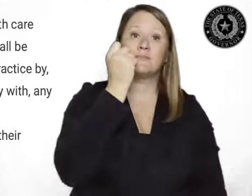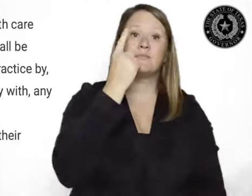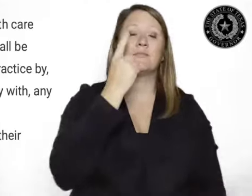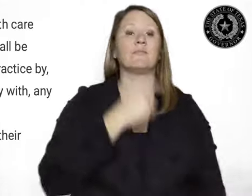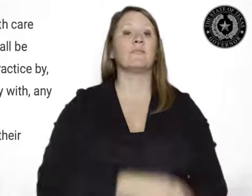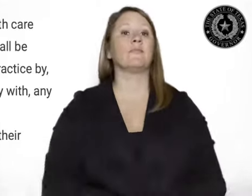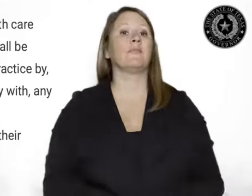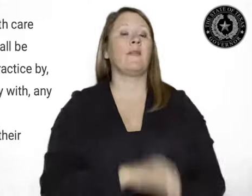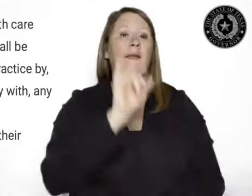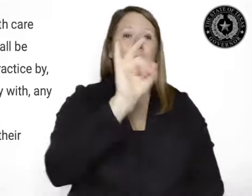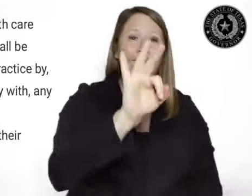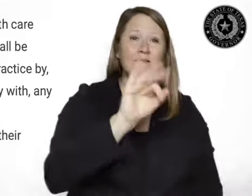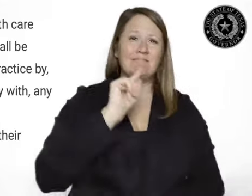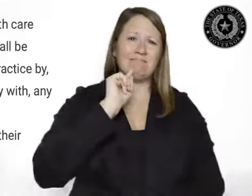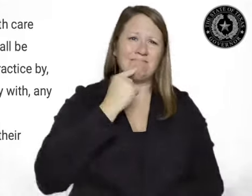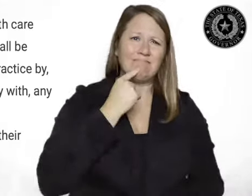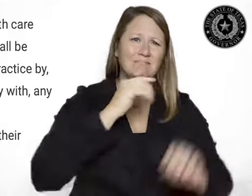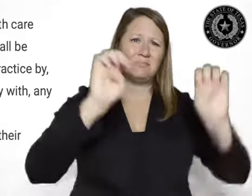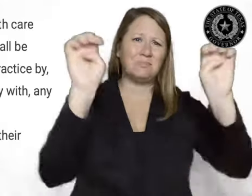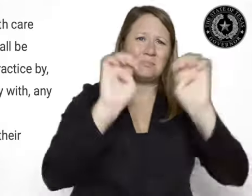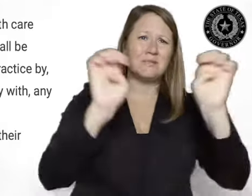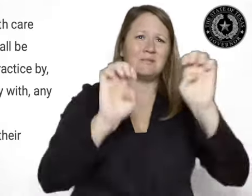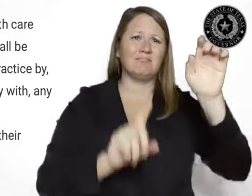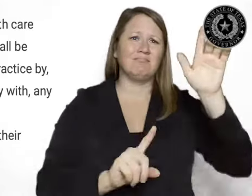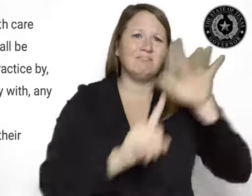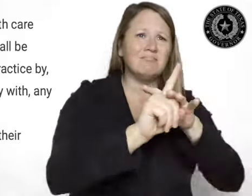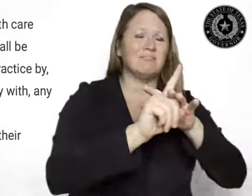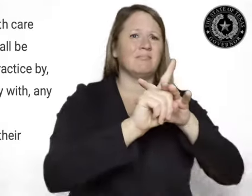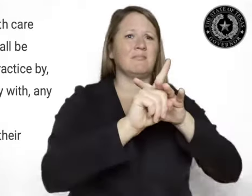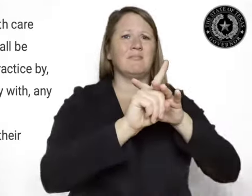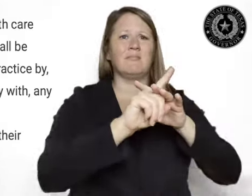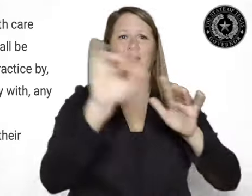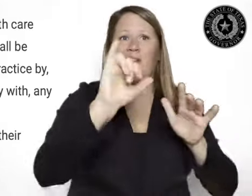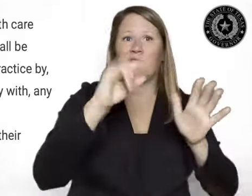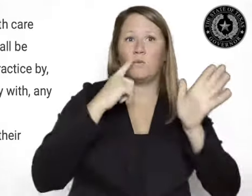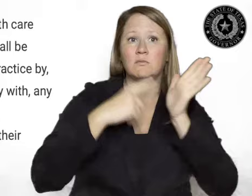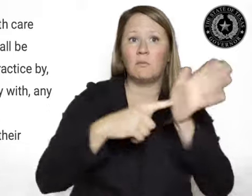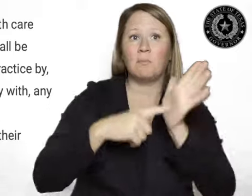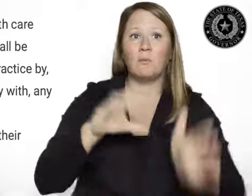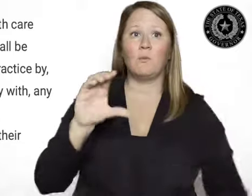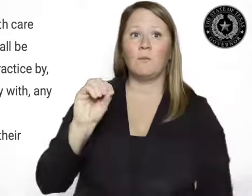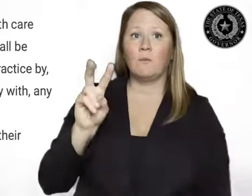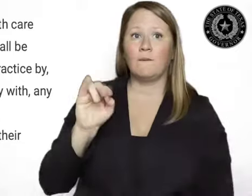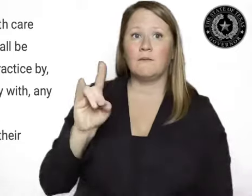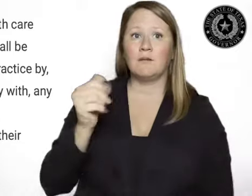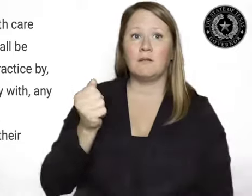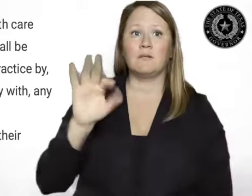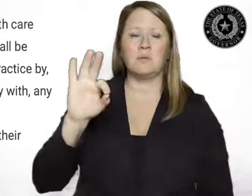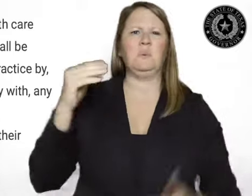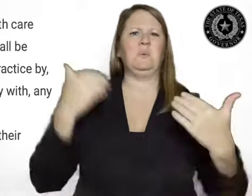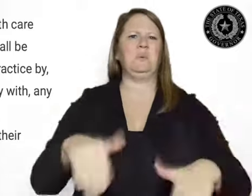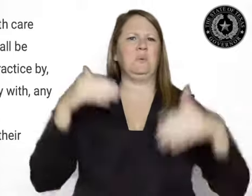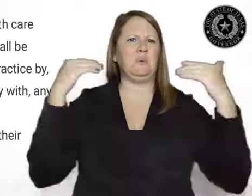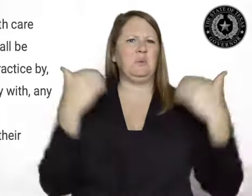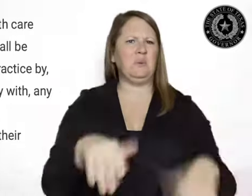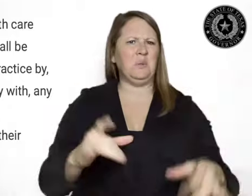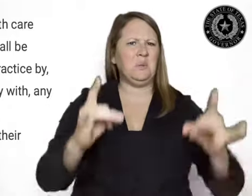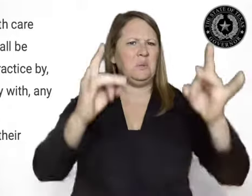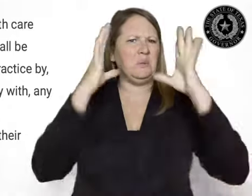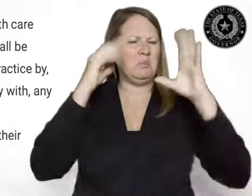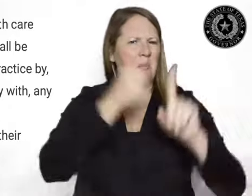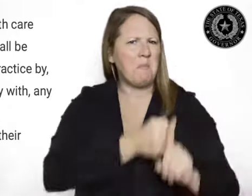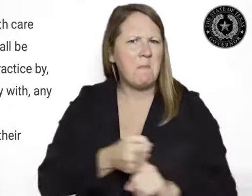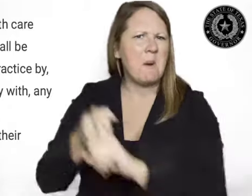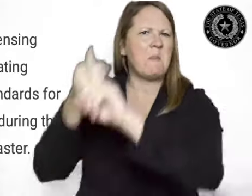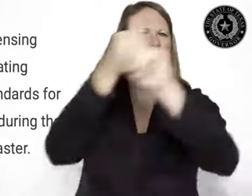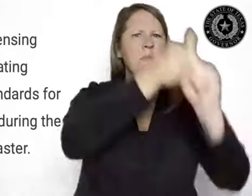rules promulgated by their respective licensing agencies dictating minimum standards for safe practice during